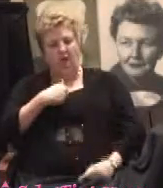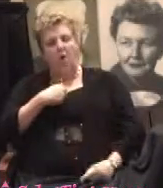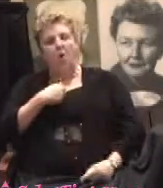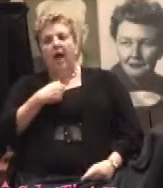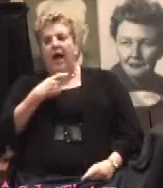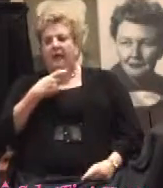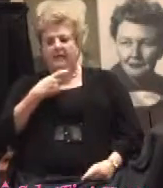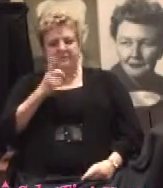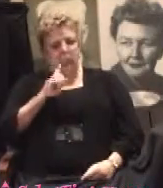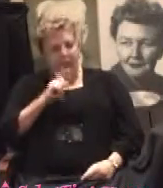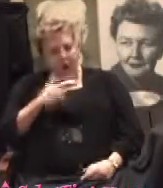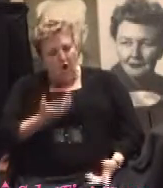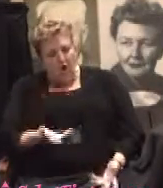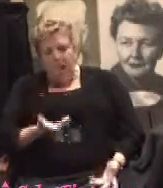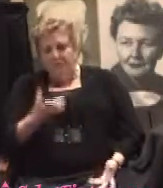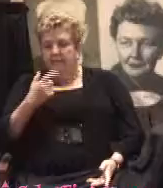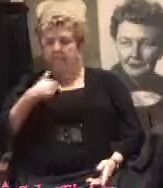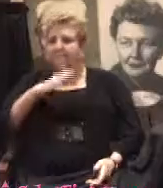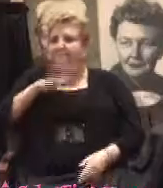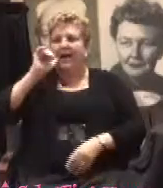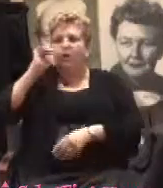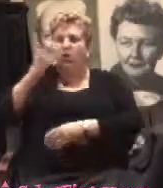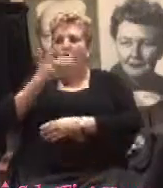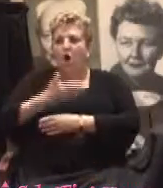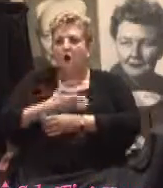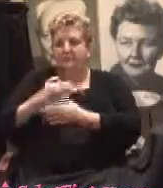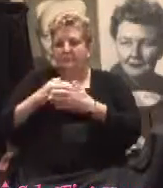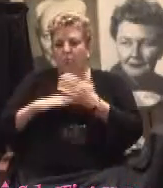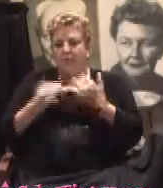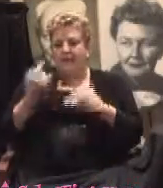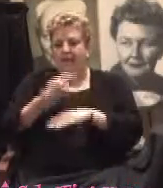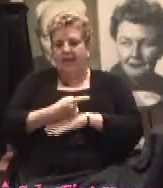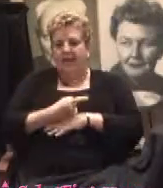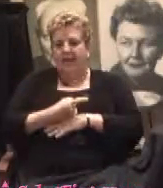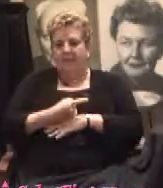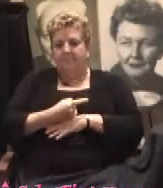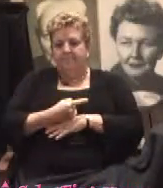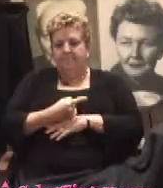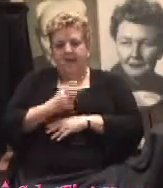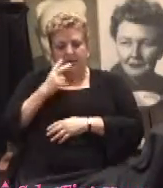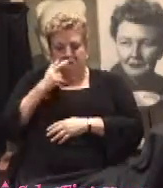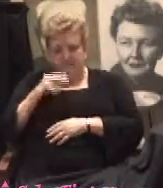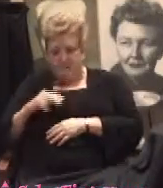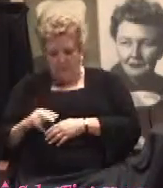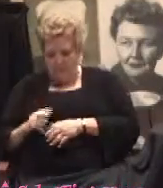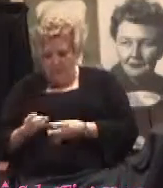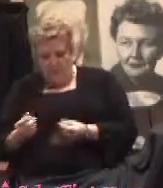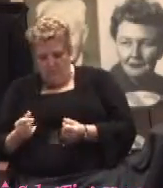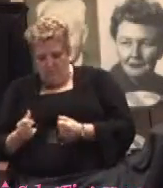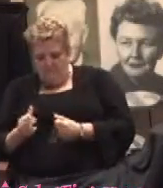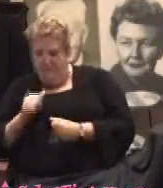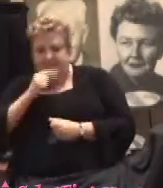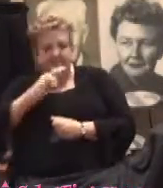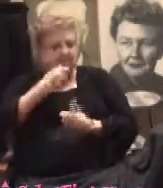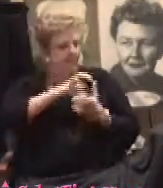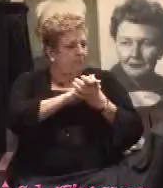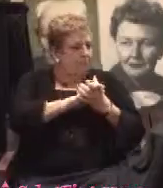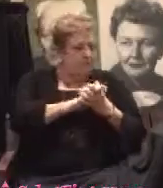born today. And he looked at the ground. He didn't say congratulations. He didn't say how is she. He didn't say what's her name. He